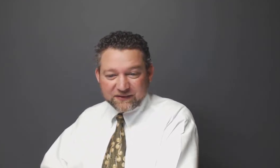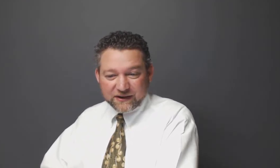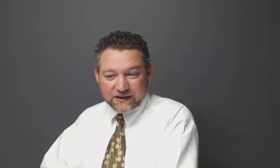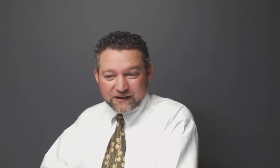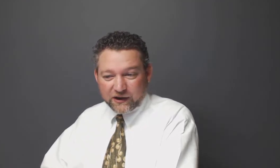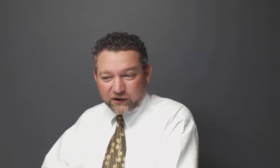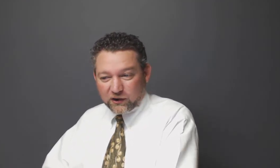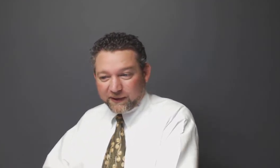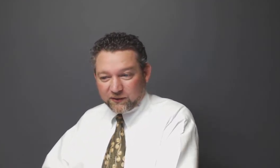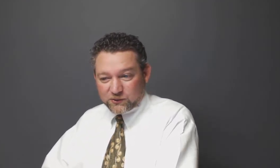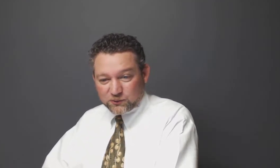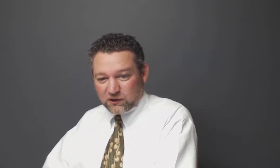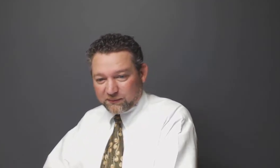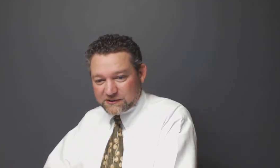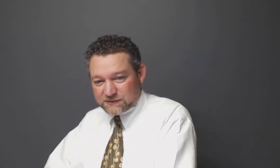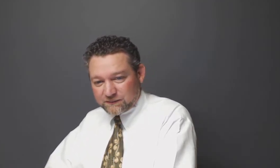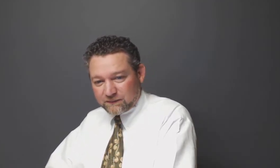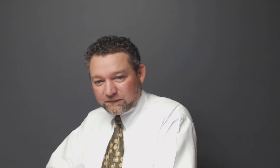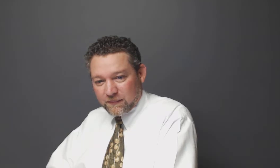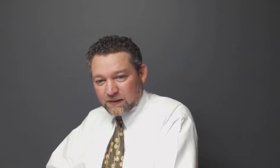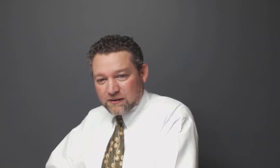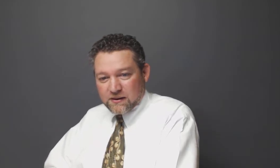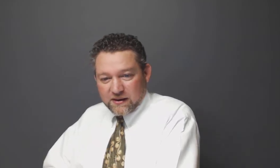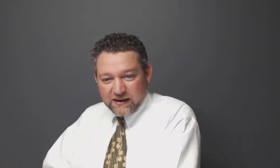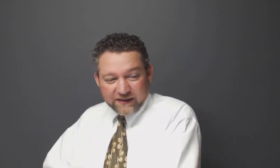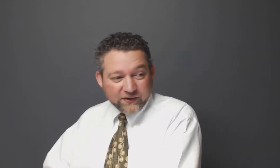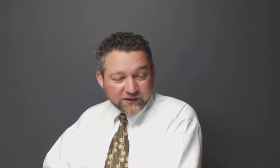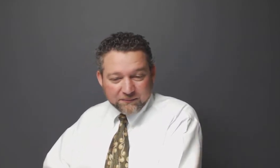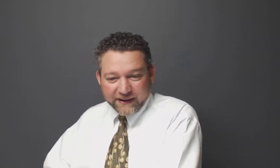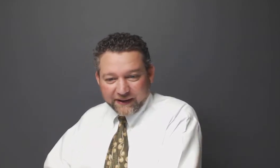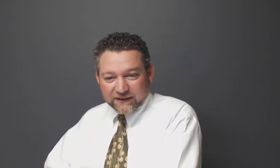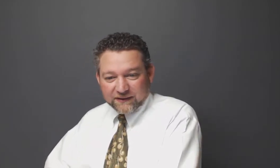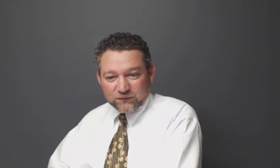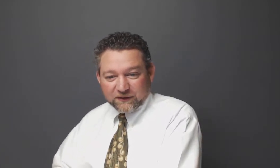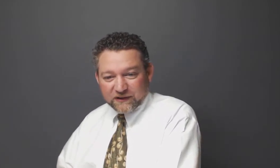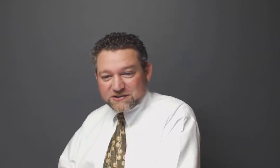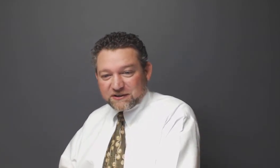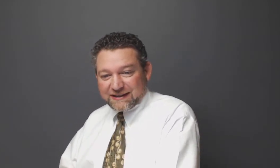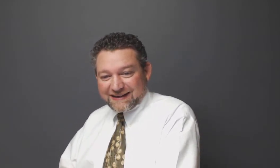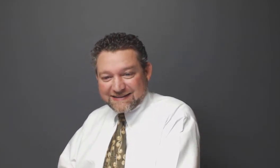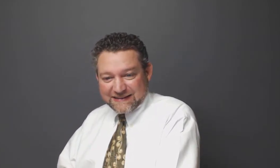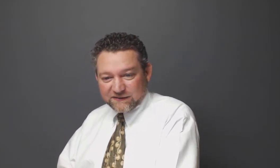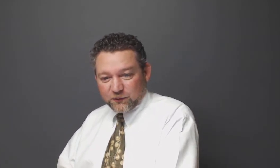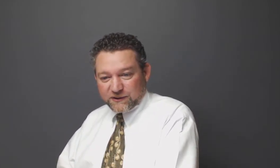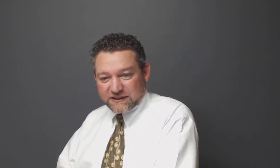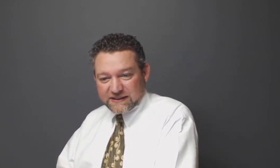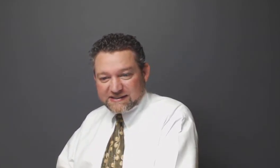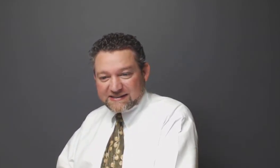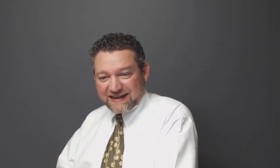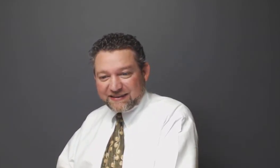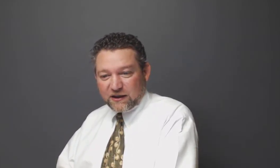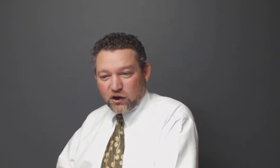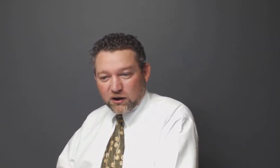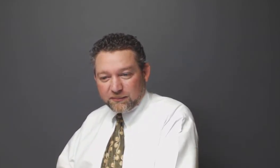given an army or two armies, and they'll come back. In Revelation 19:14, it says, and the